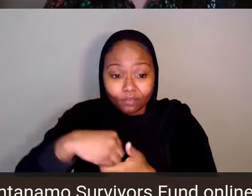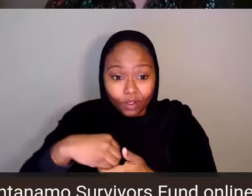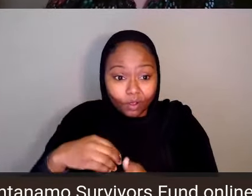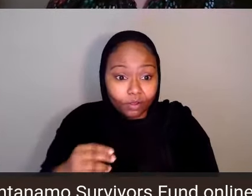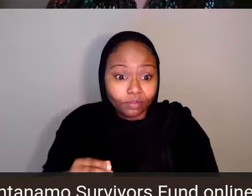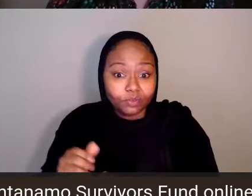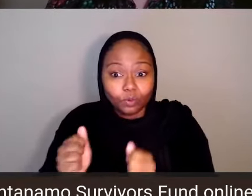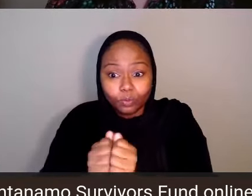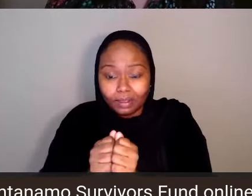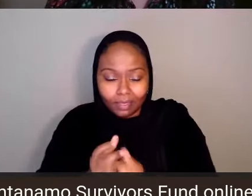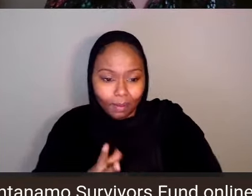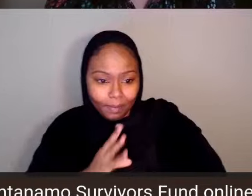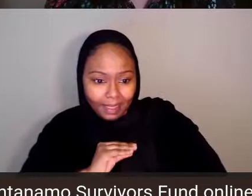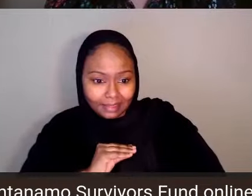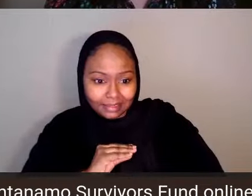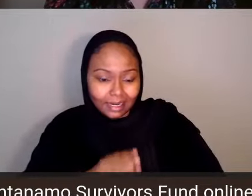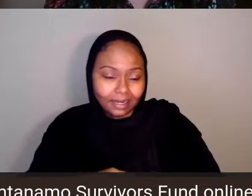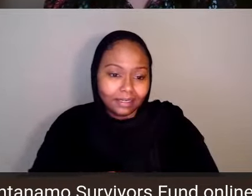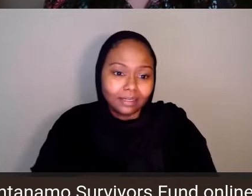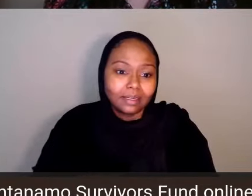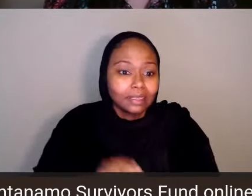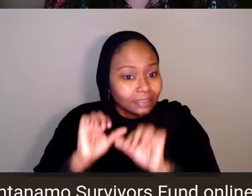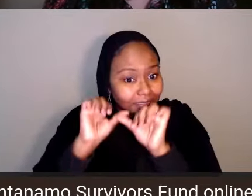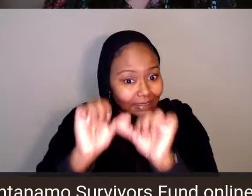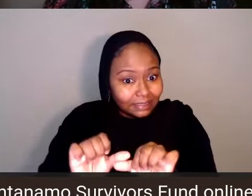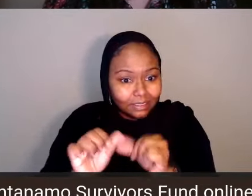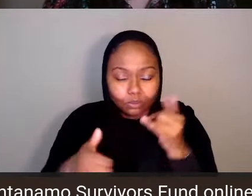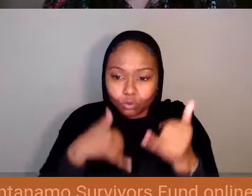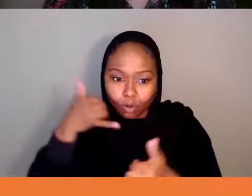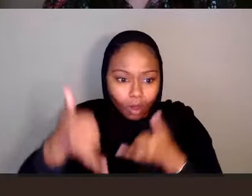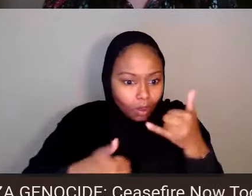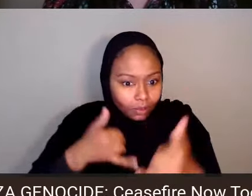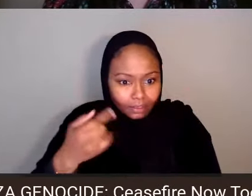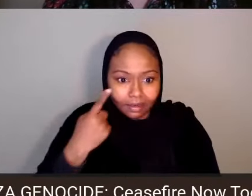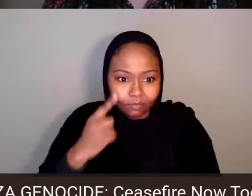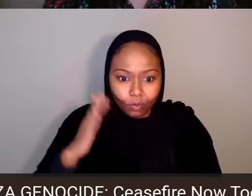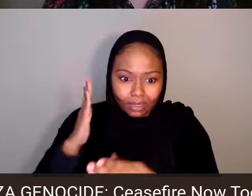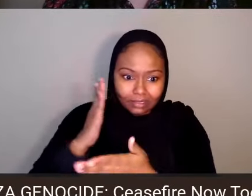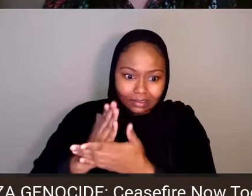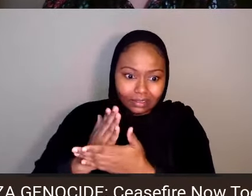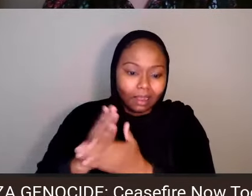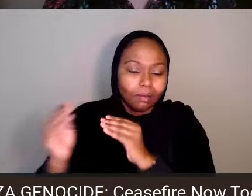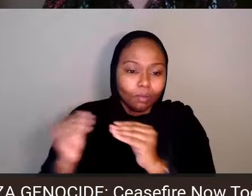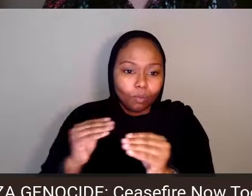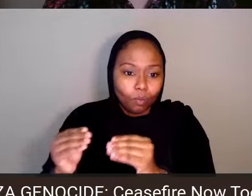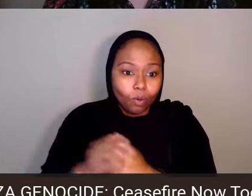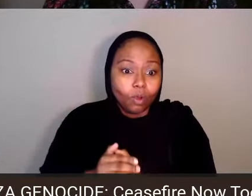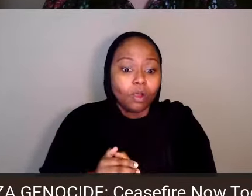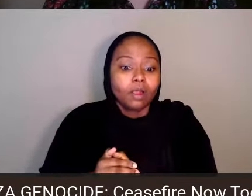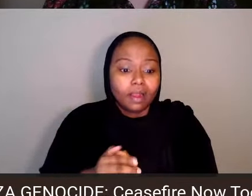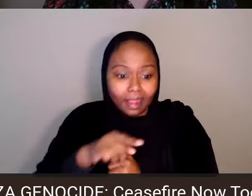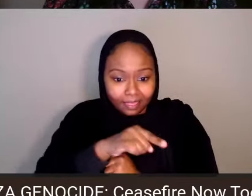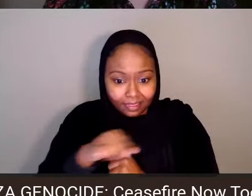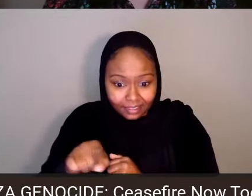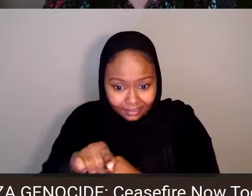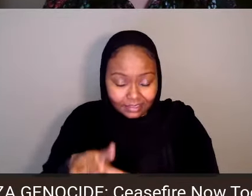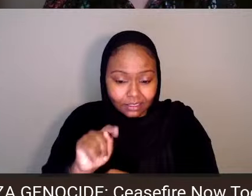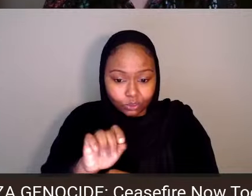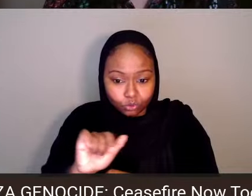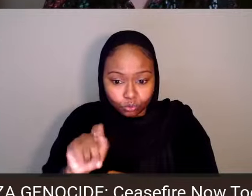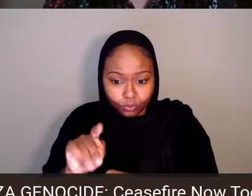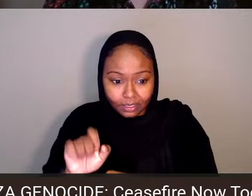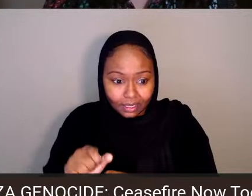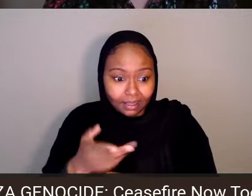around Palestine is to continue calling for a ceasefire. There's a great toolkit by our partners at the U.S.